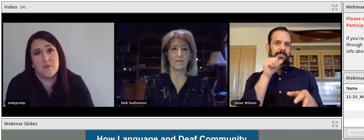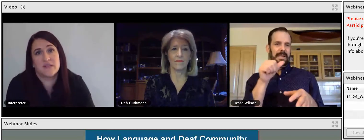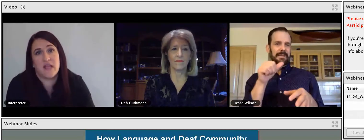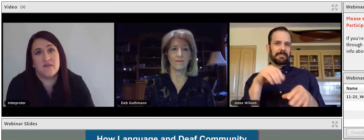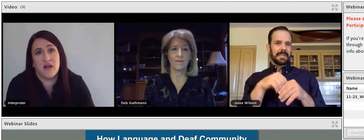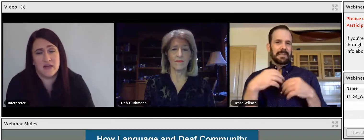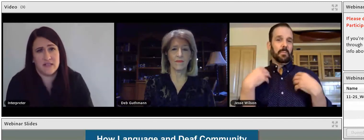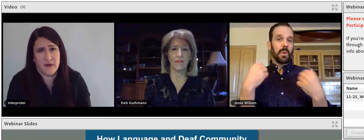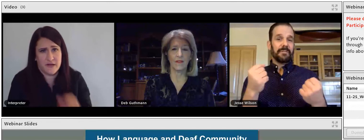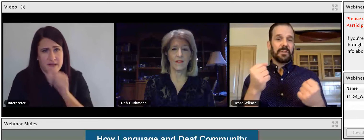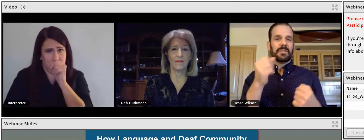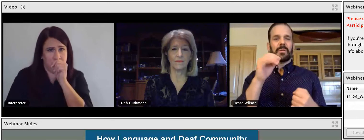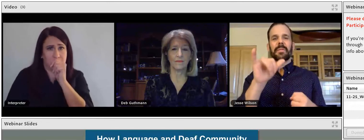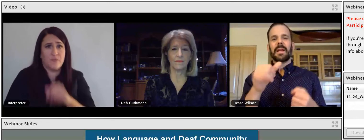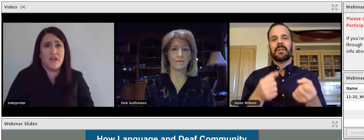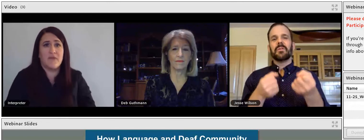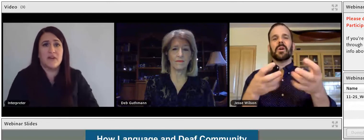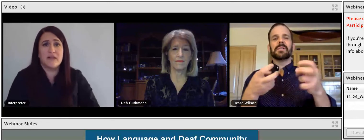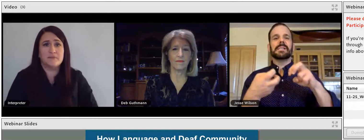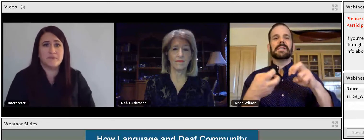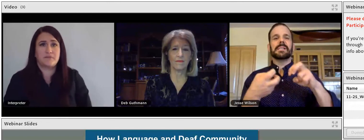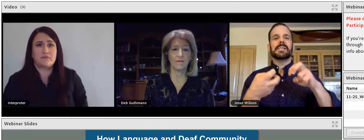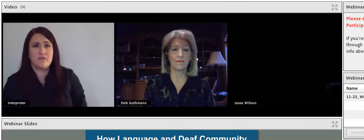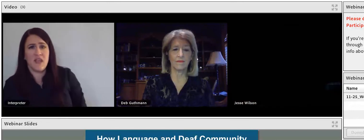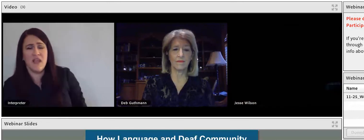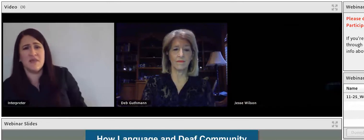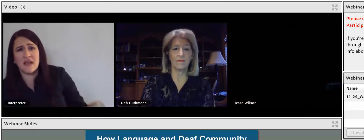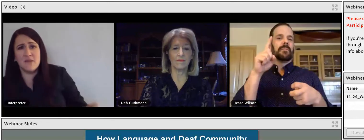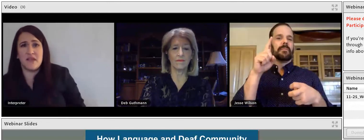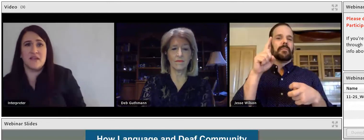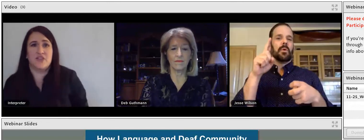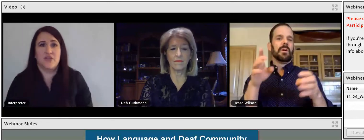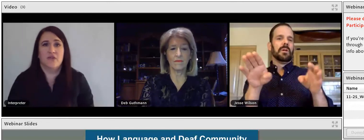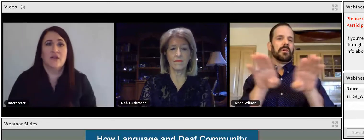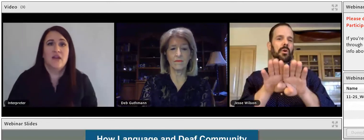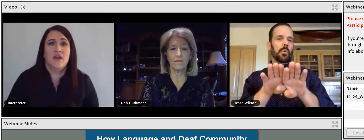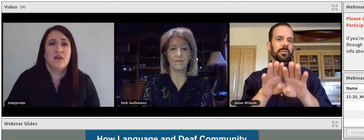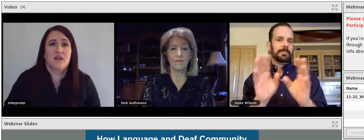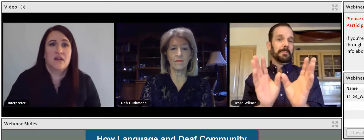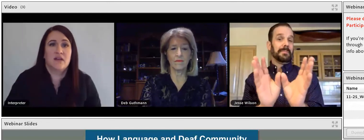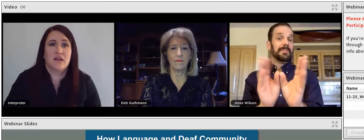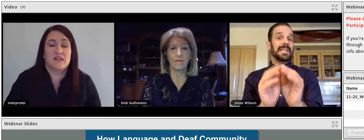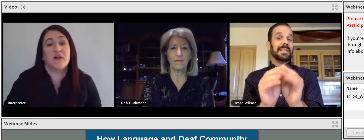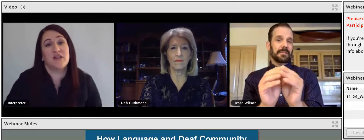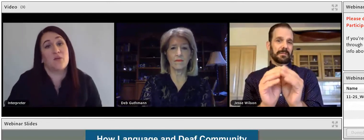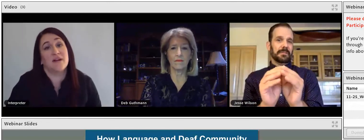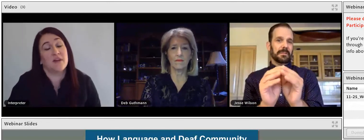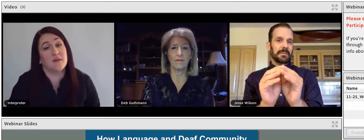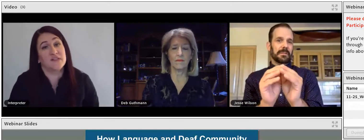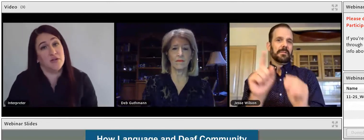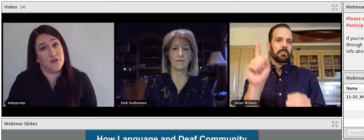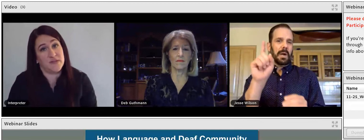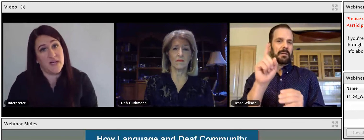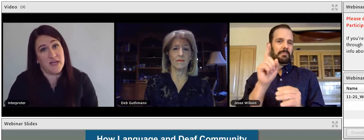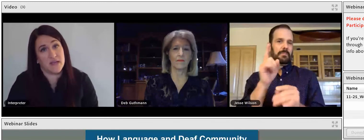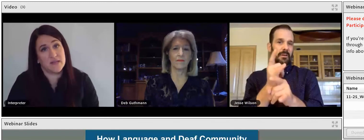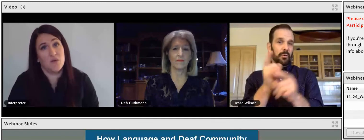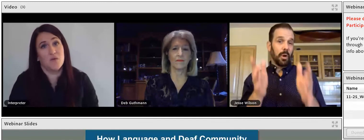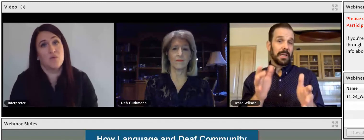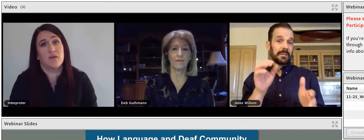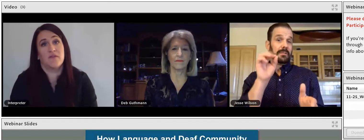Oftentimes, interpreters have not experienced recovery, and that can be an issue, especially like when it